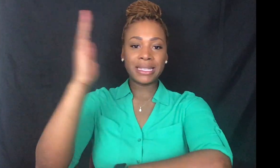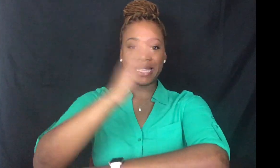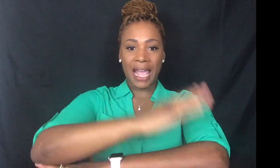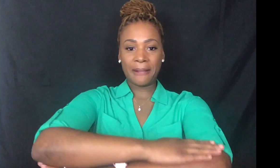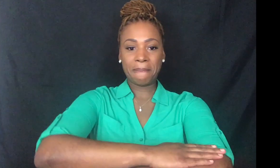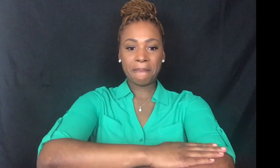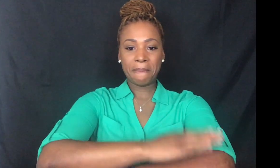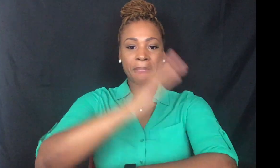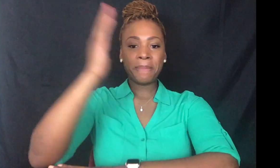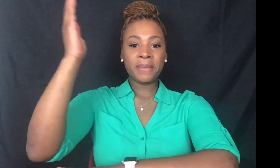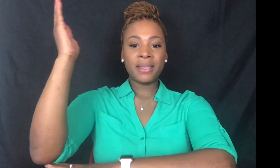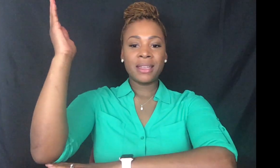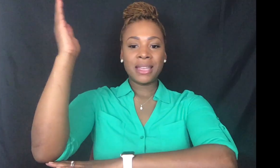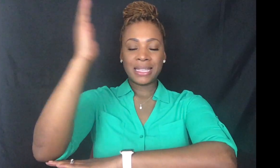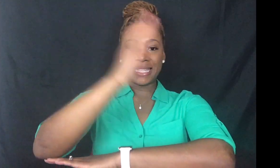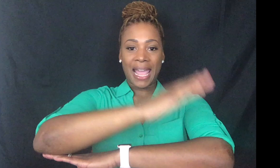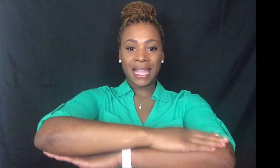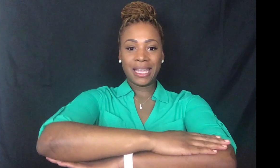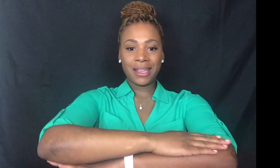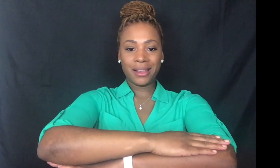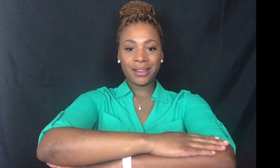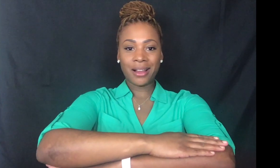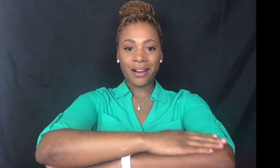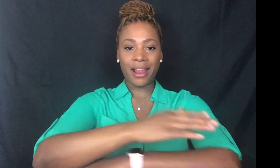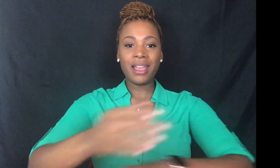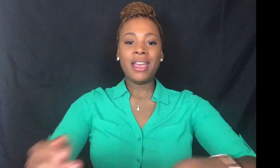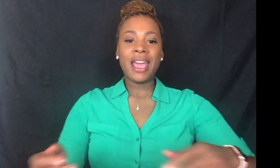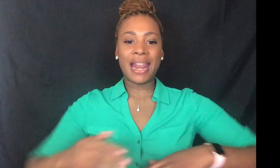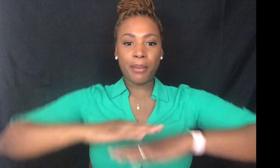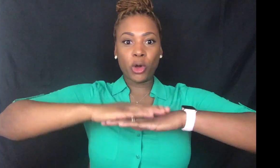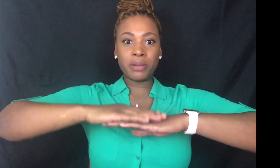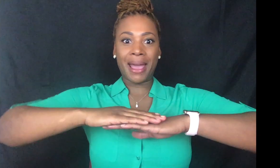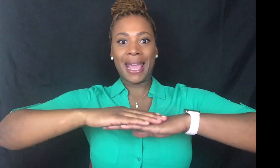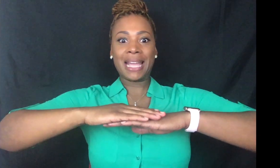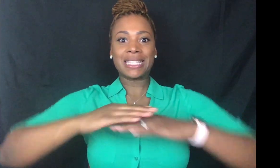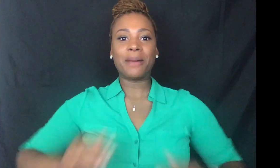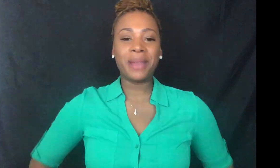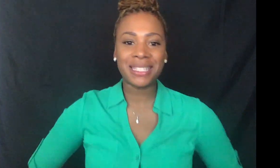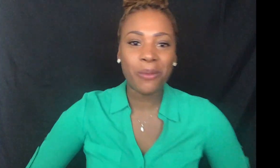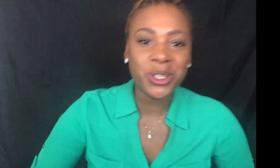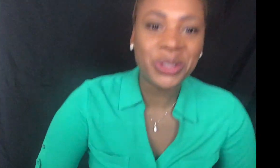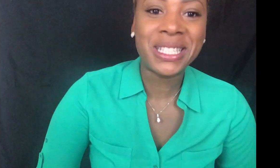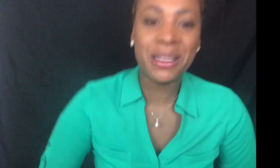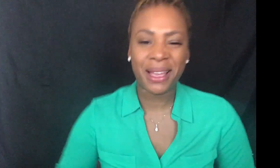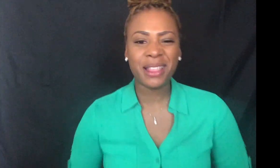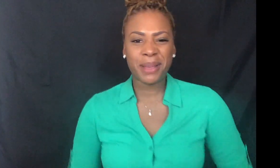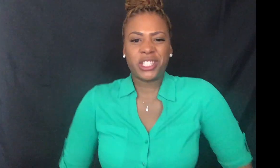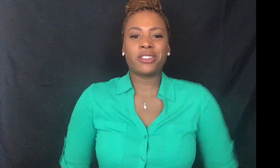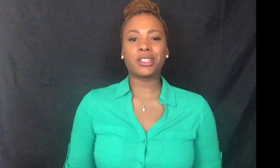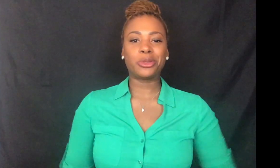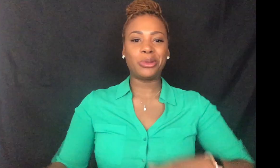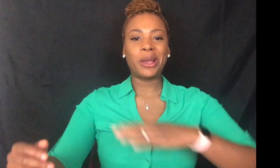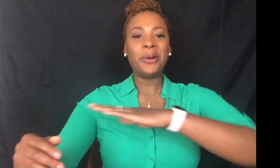Day. Day. All right, and I'm holding my hands up because I want you to see me. I think my chair is a little too low,